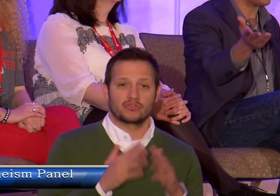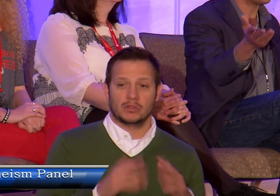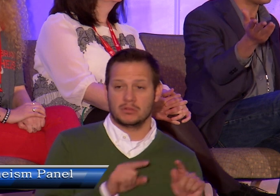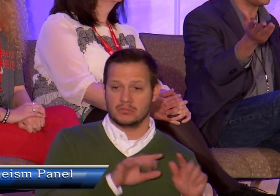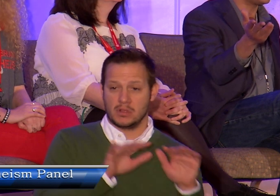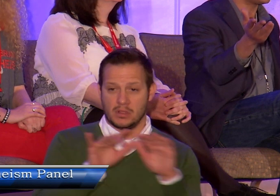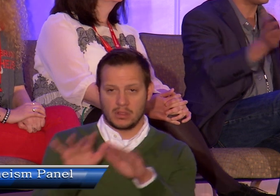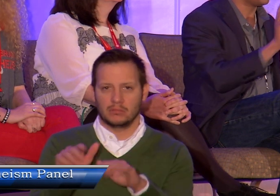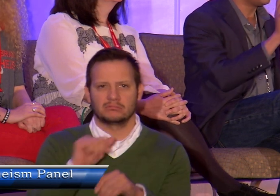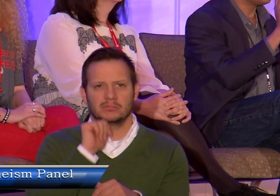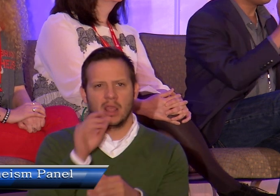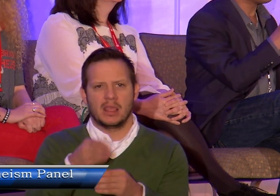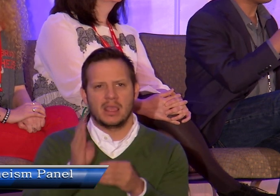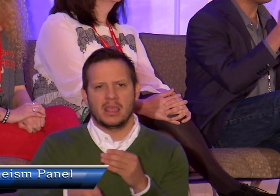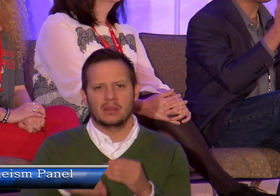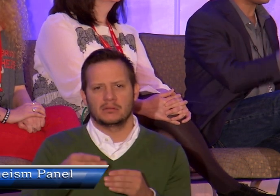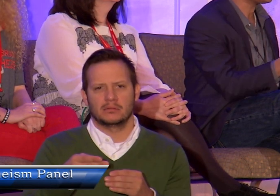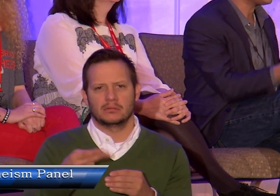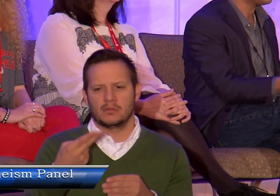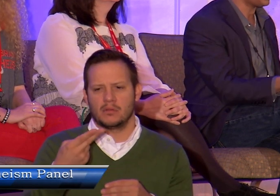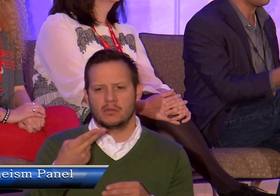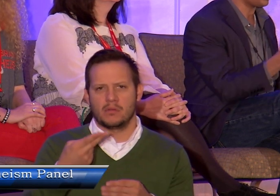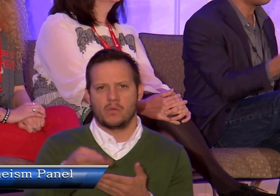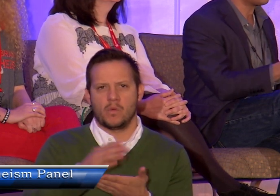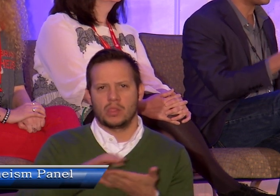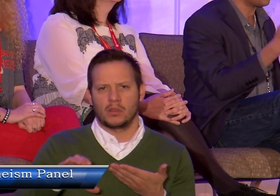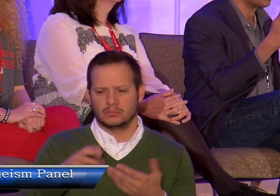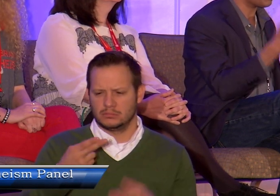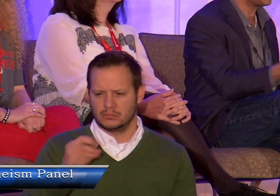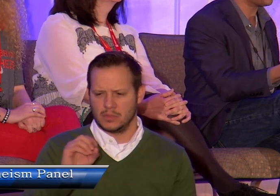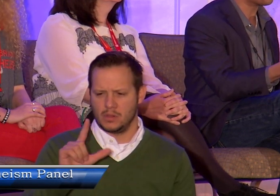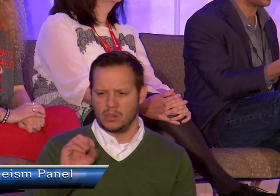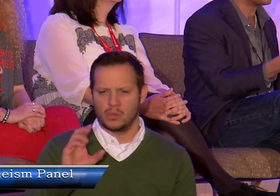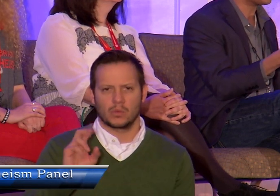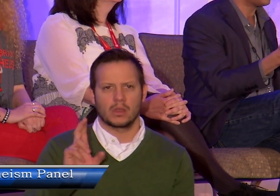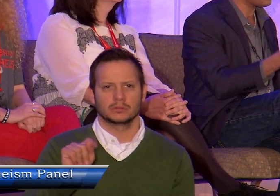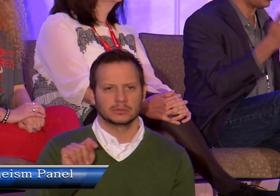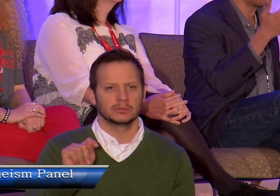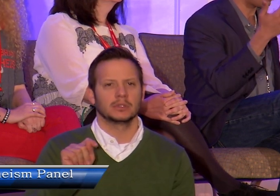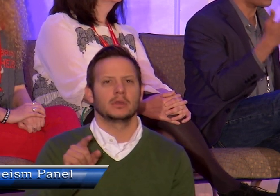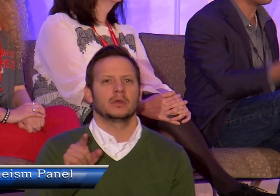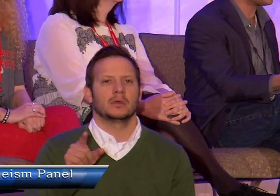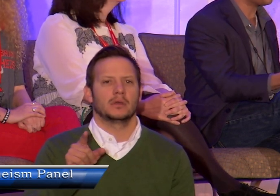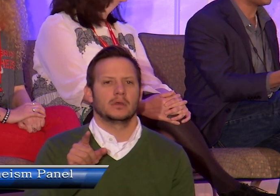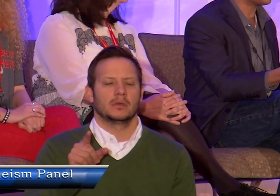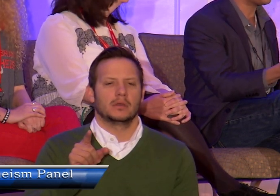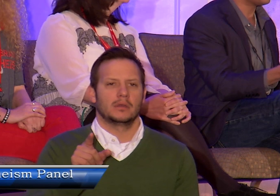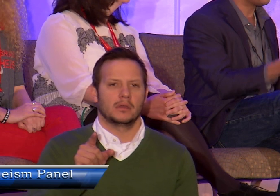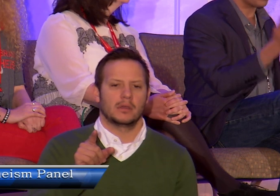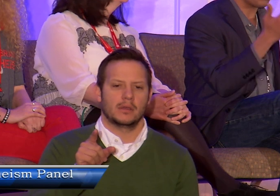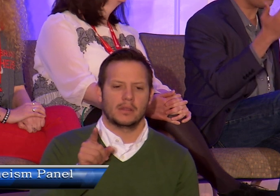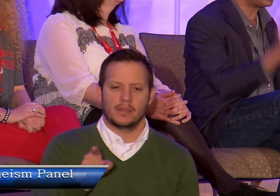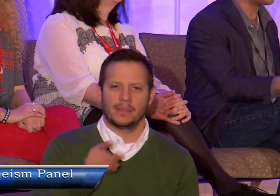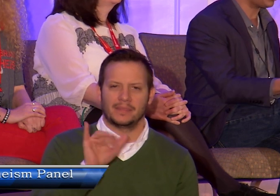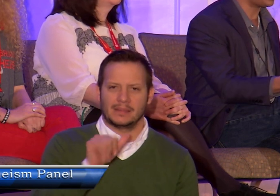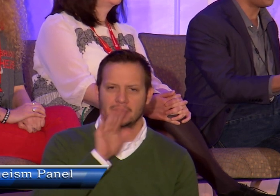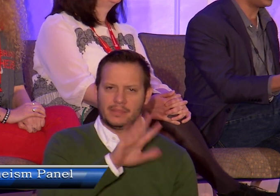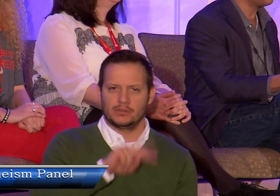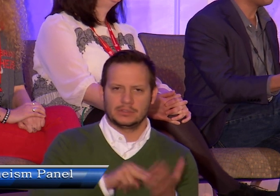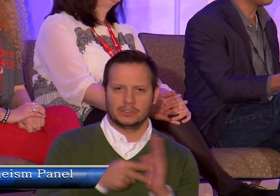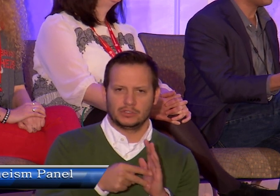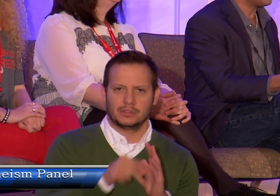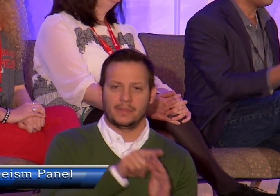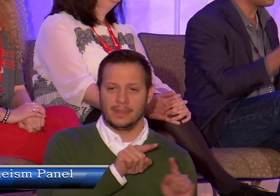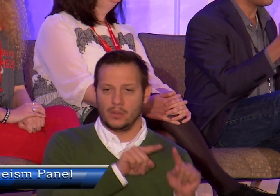and the Holocaust ended. So Iraqis now have much more freedom of press. They have more free speech. They have better